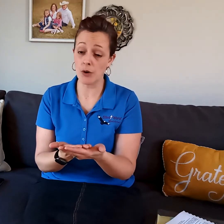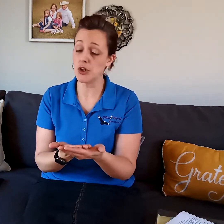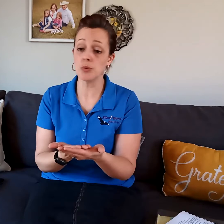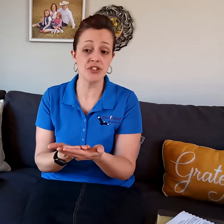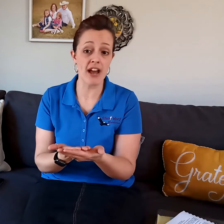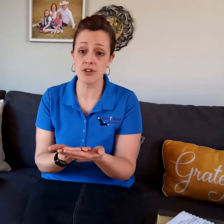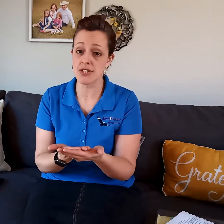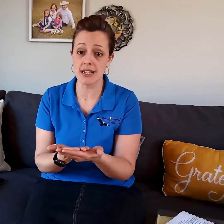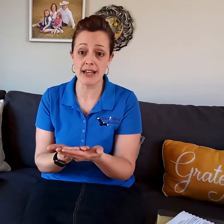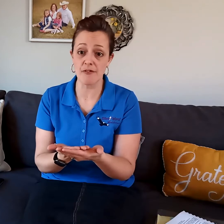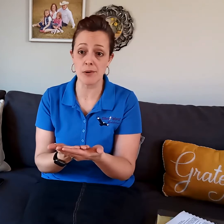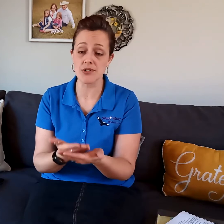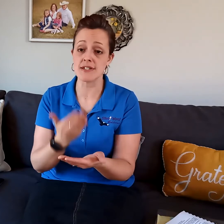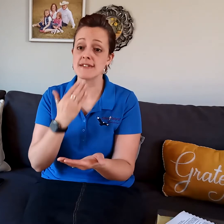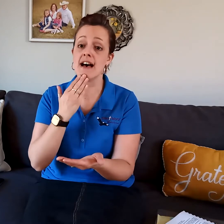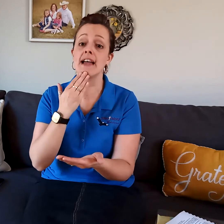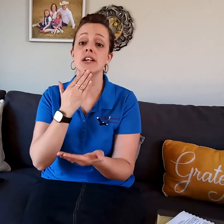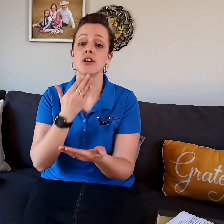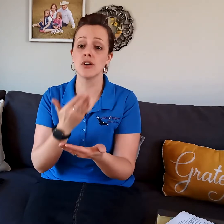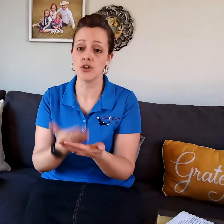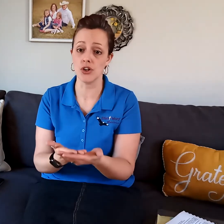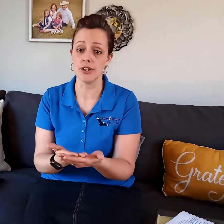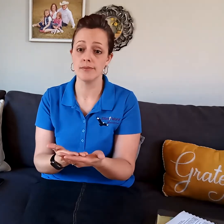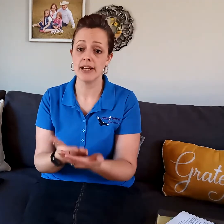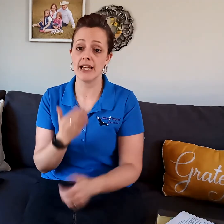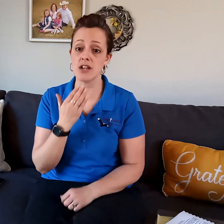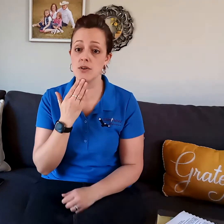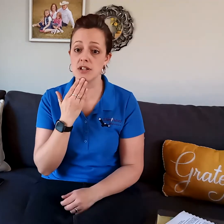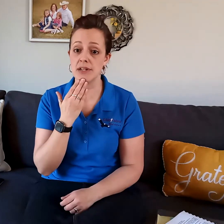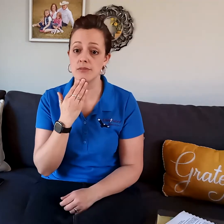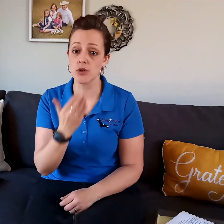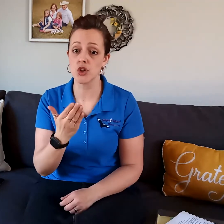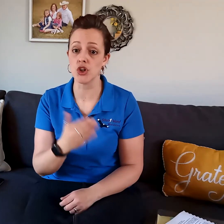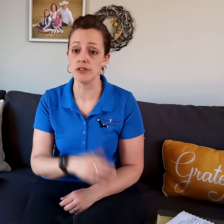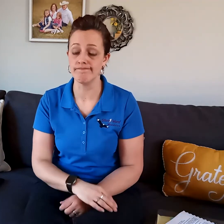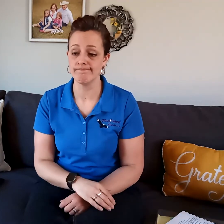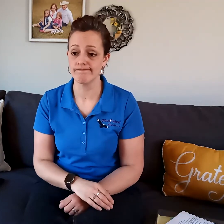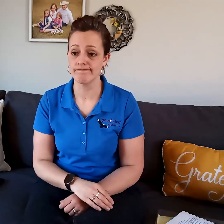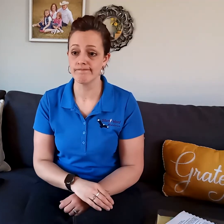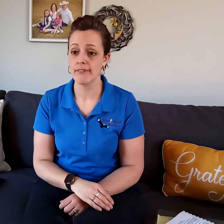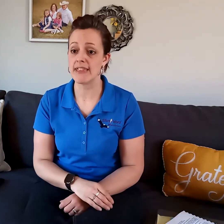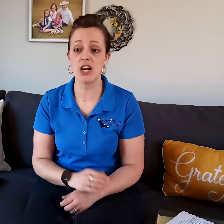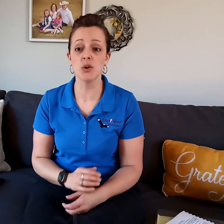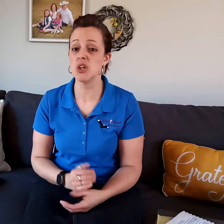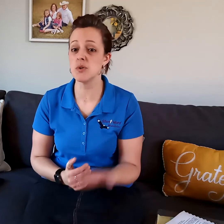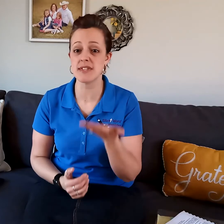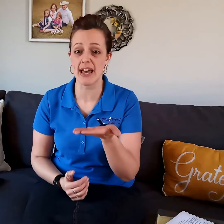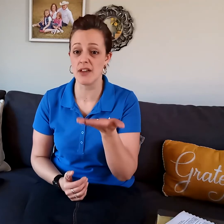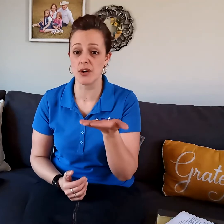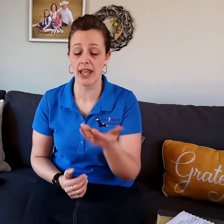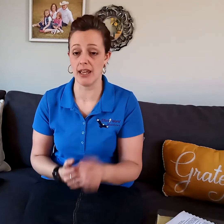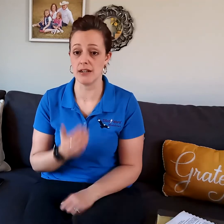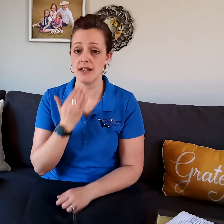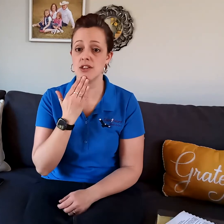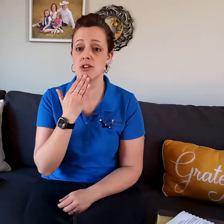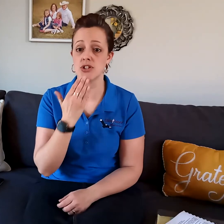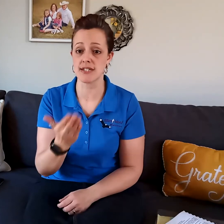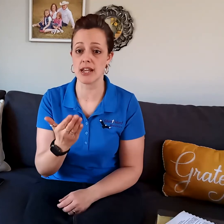you will never see a deaf person sign good. It's always going to be good. They don't use that other hand. They'll just say